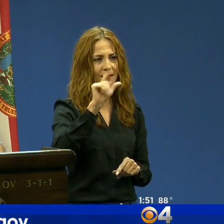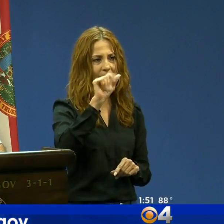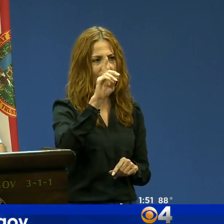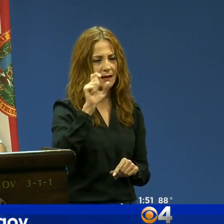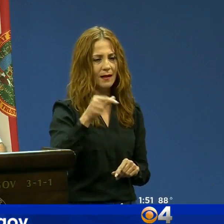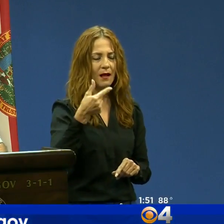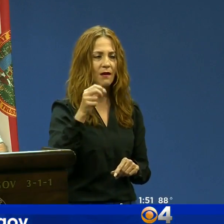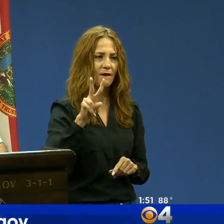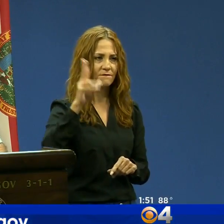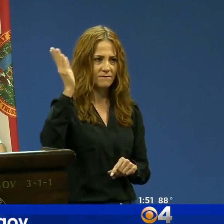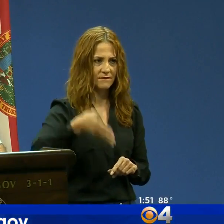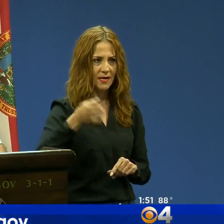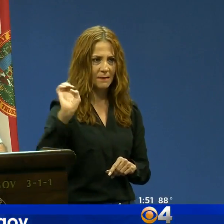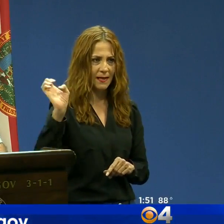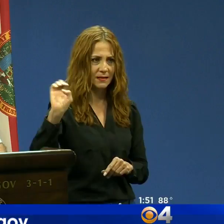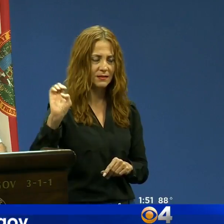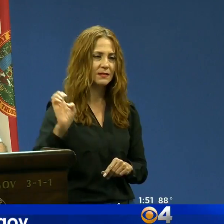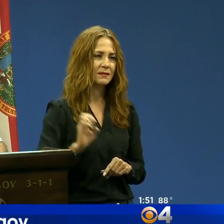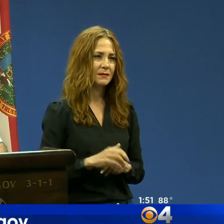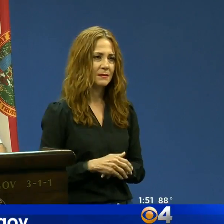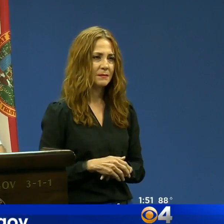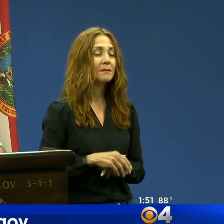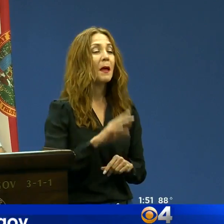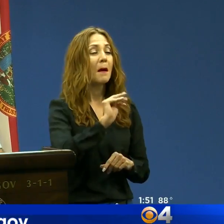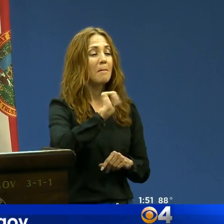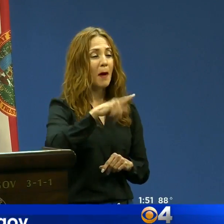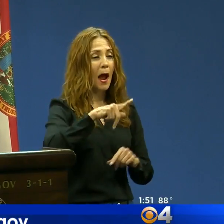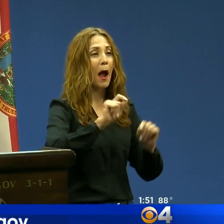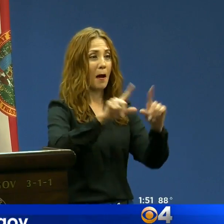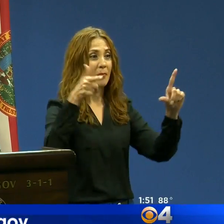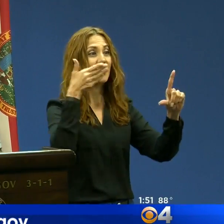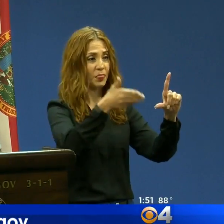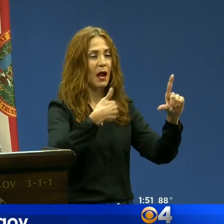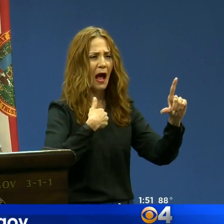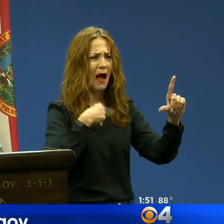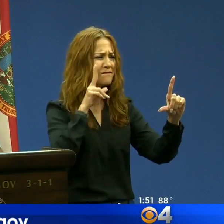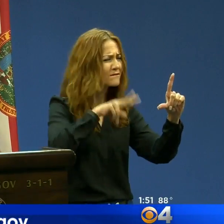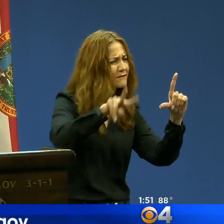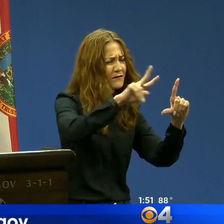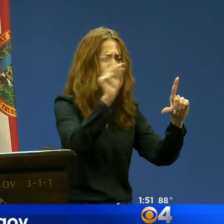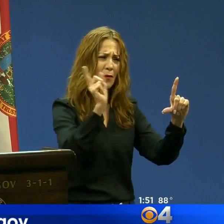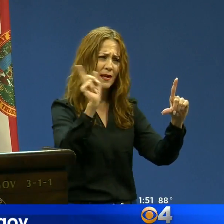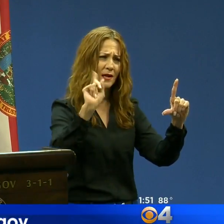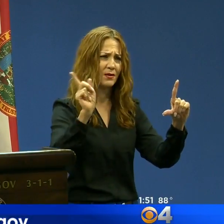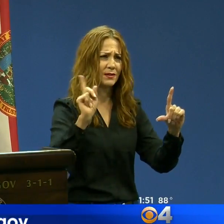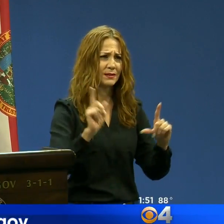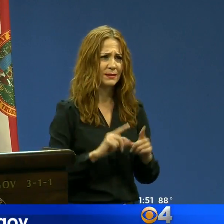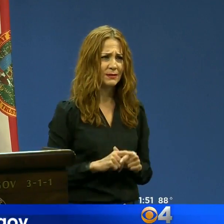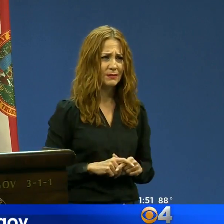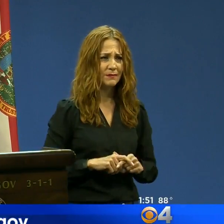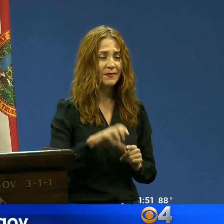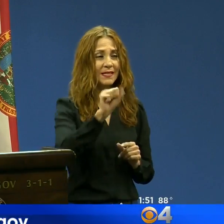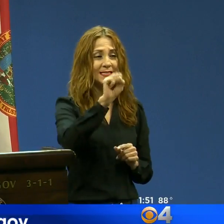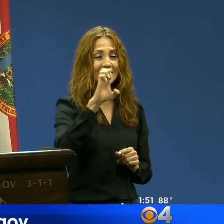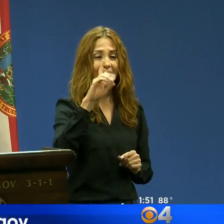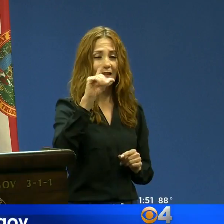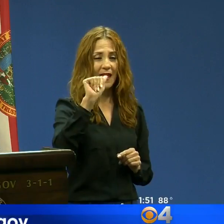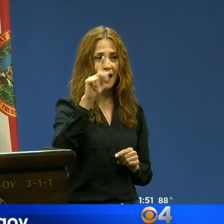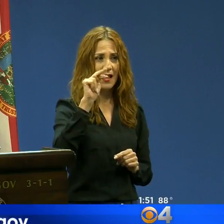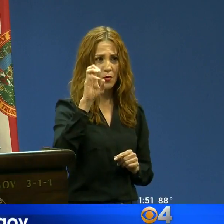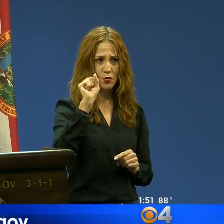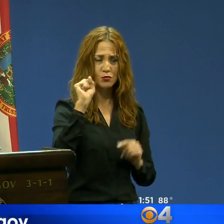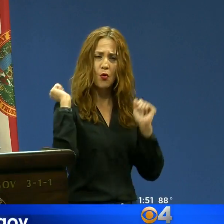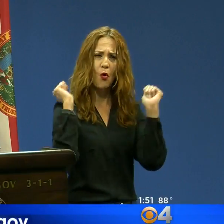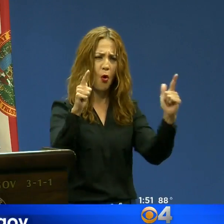all Sedanos are now open. All but one Winn-Dixie stores in Miami-Dade County are now open. All but one